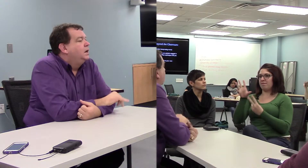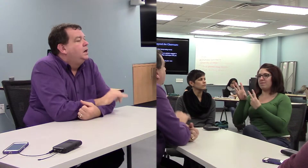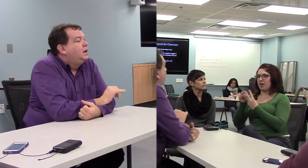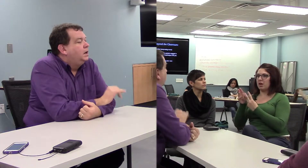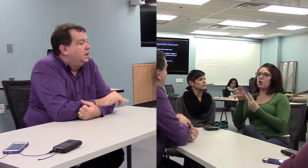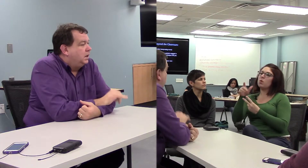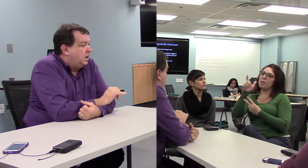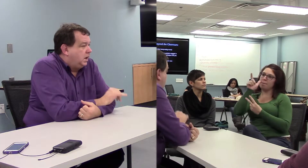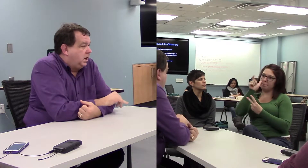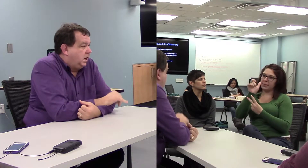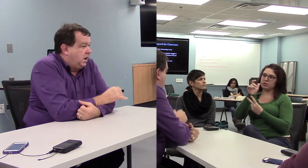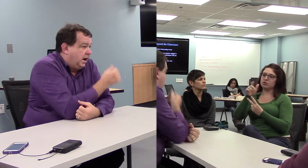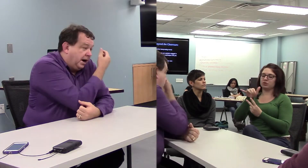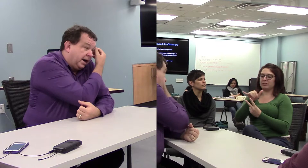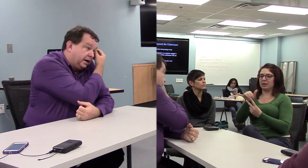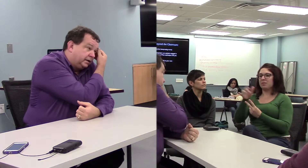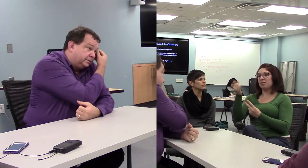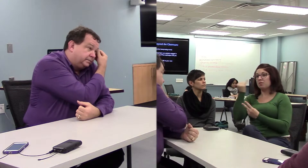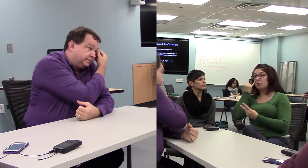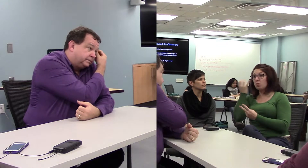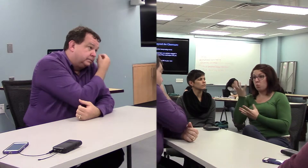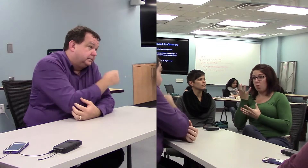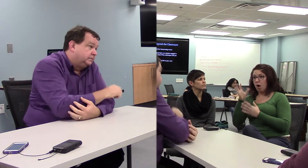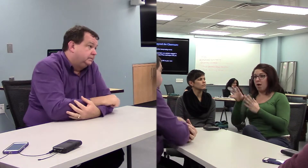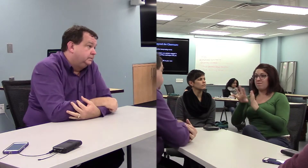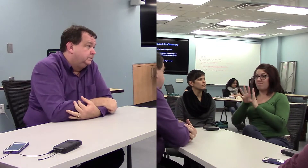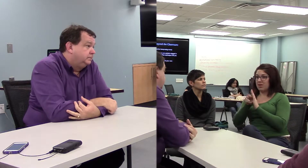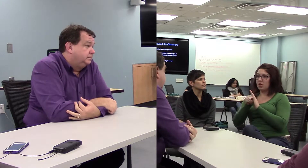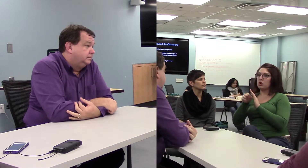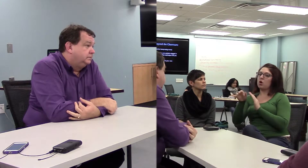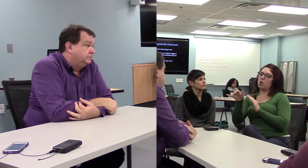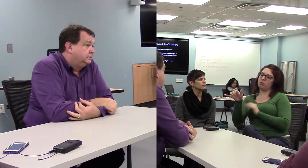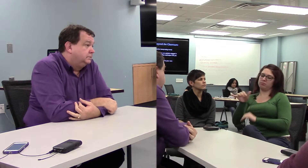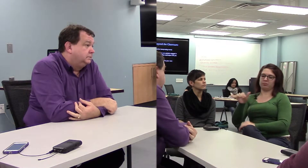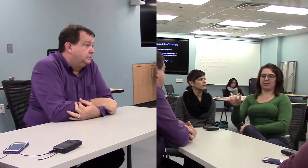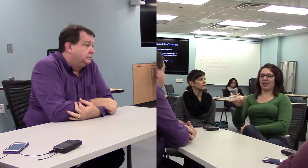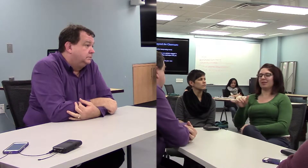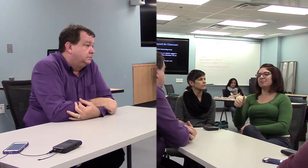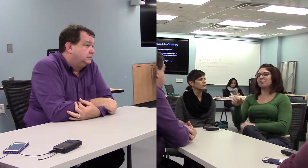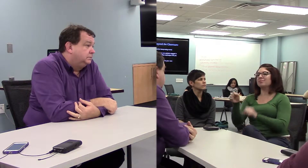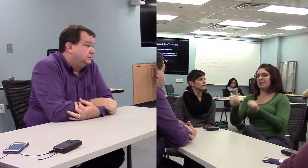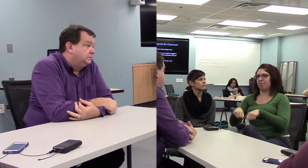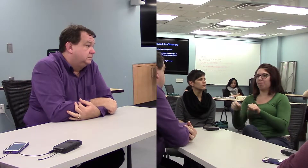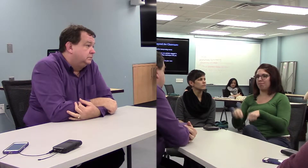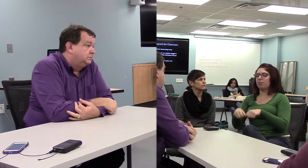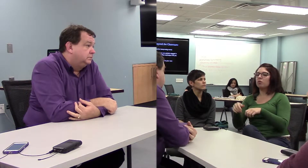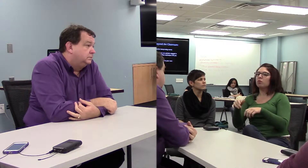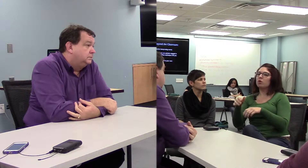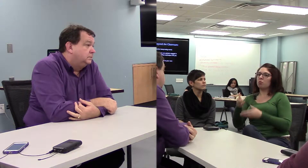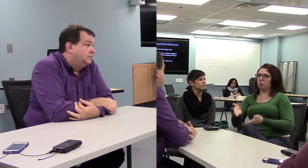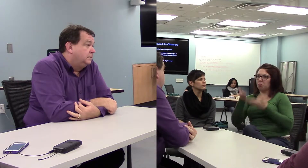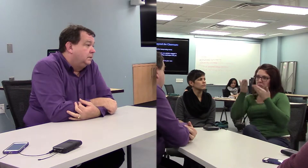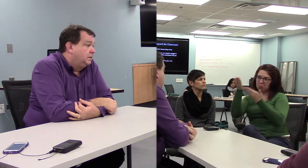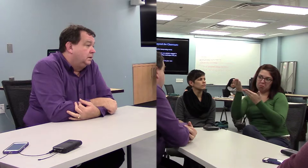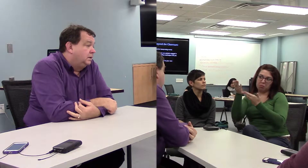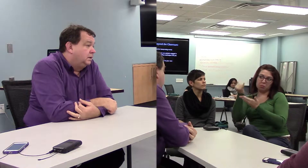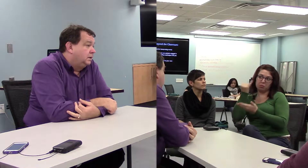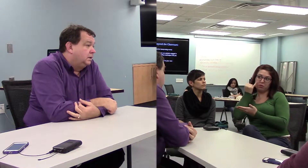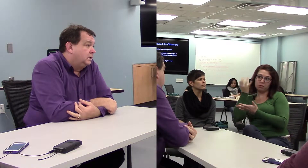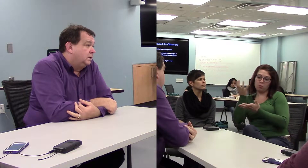do video, that's perfectly feasible. What I would recommend though is if you're wanting to do video, that you buy